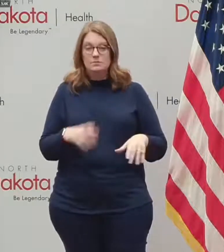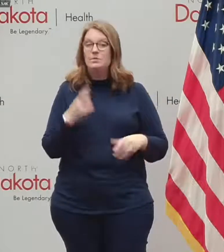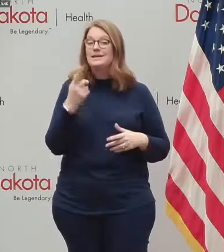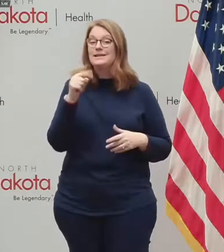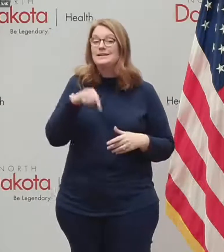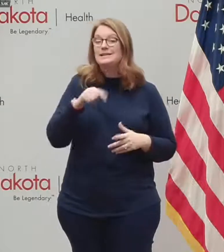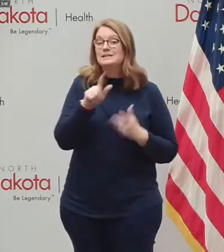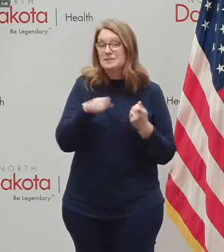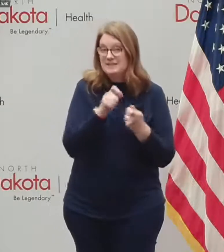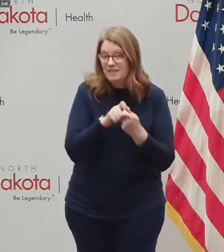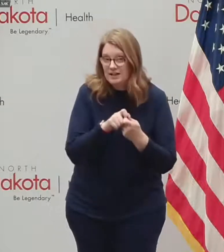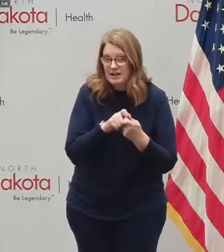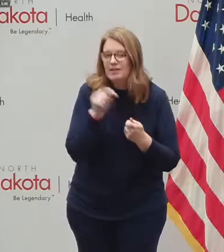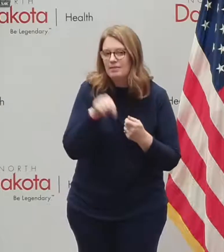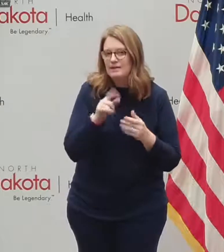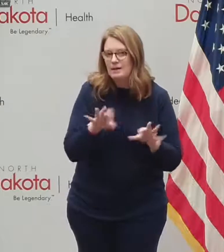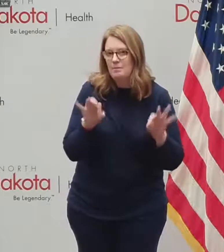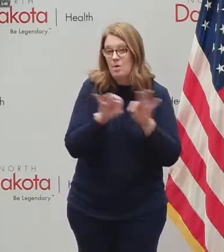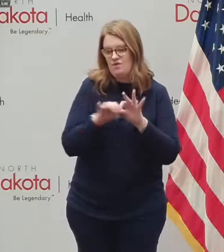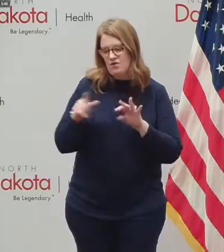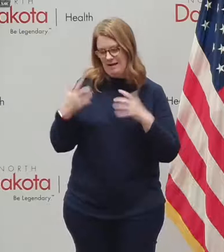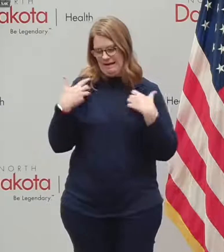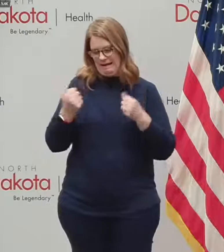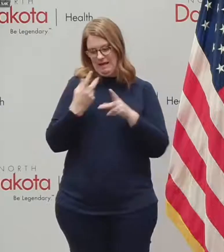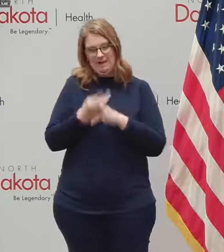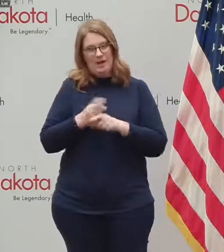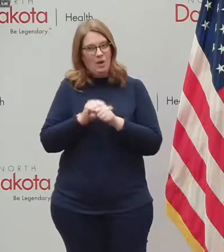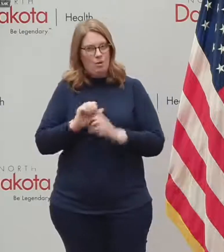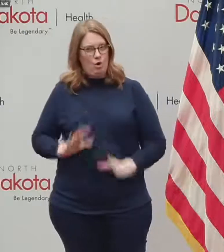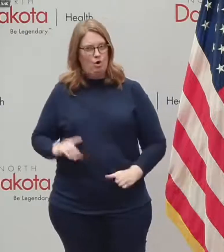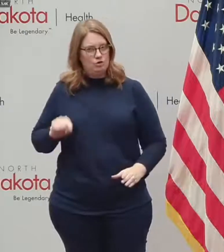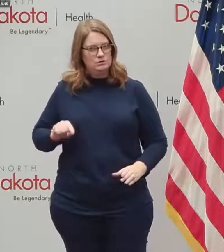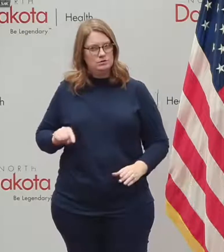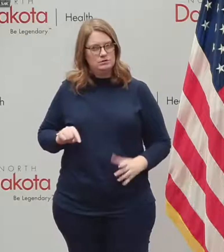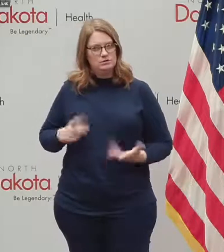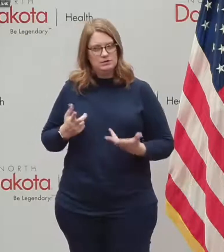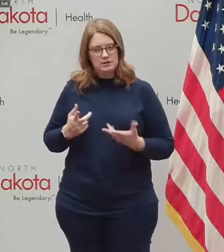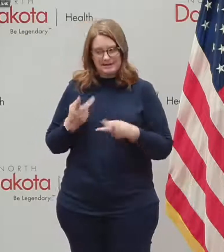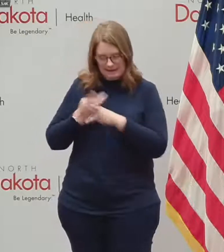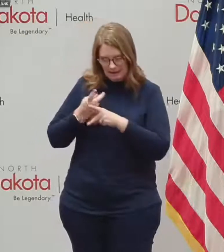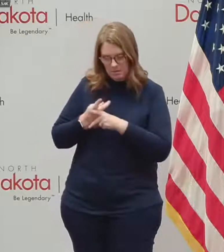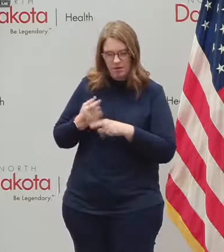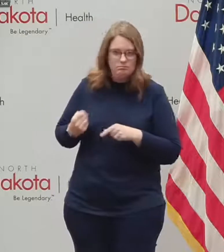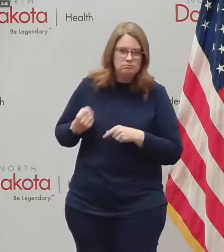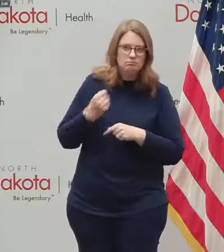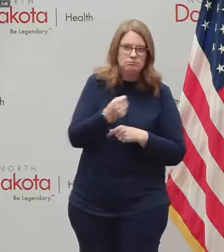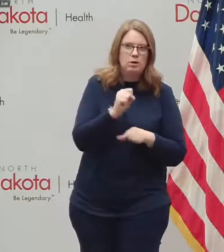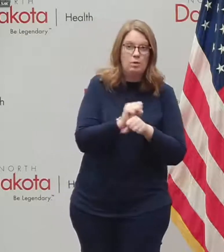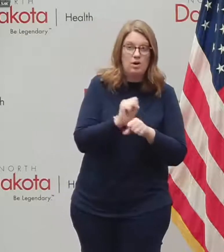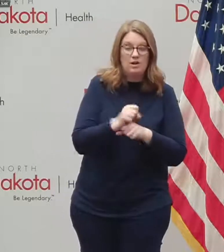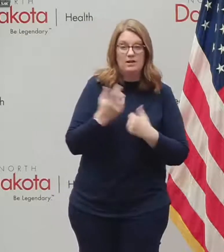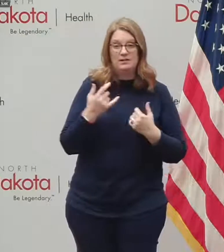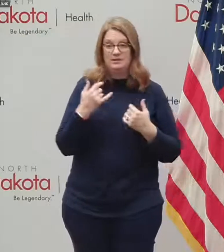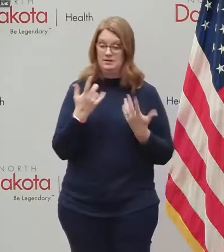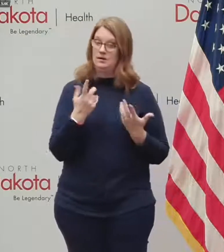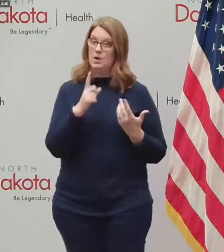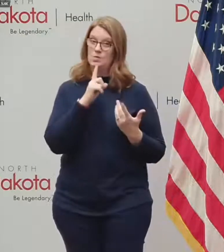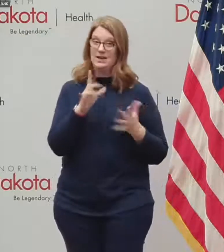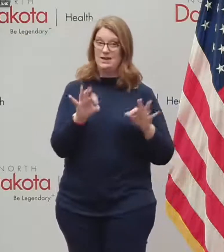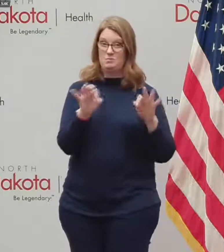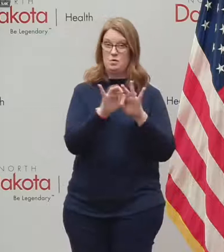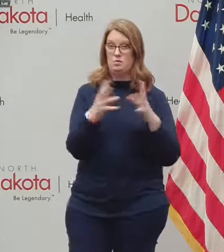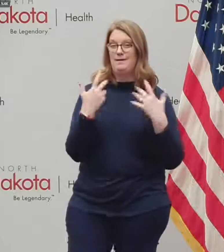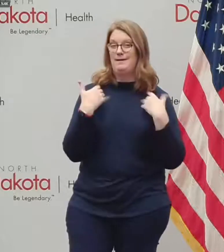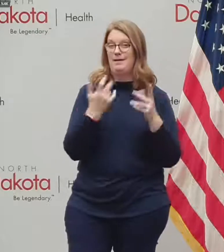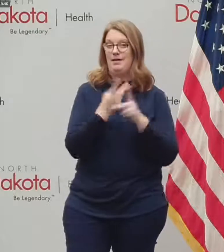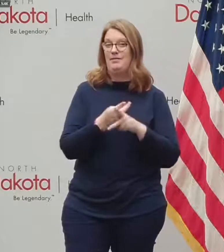us to help get healthcare workers and keep them in the game at a time when healthcare workers is the key constraint in our